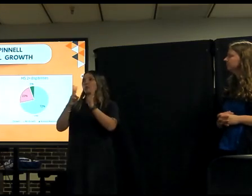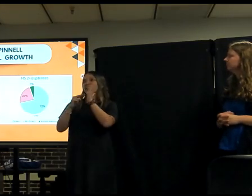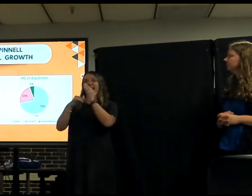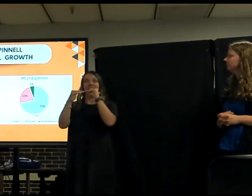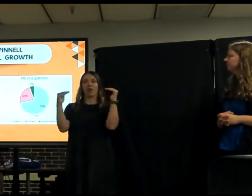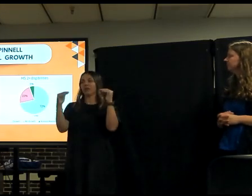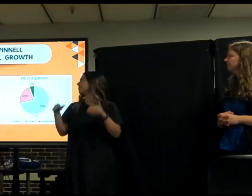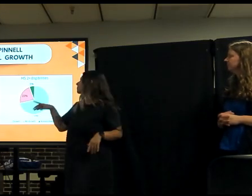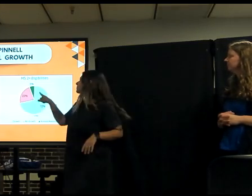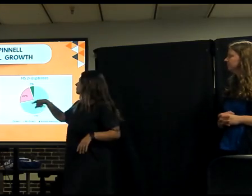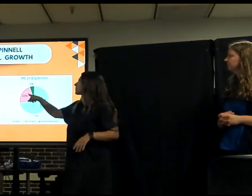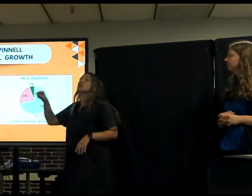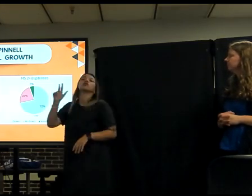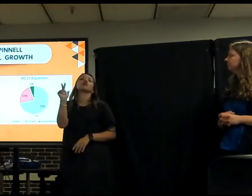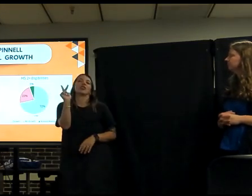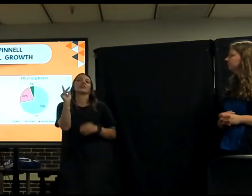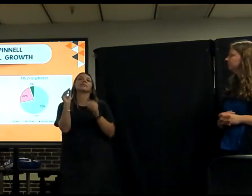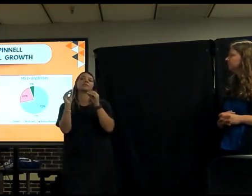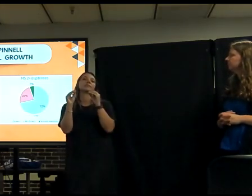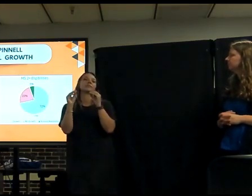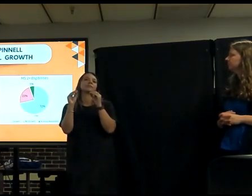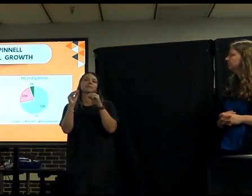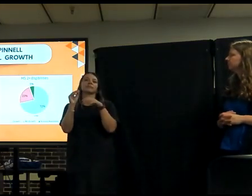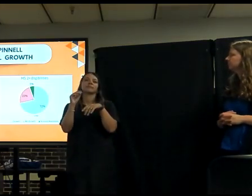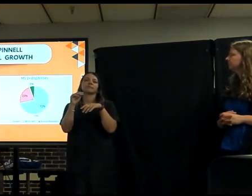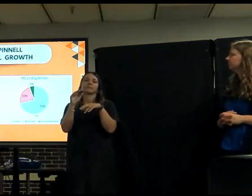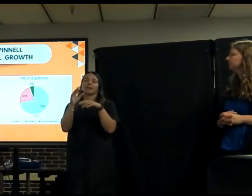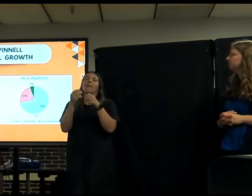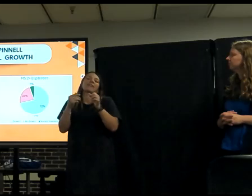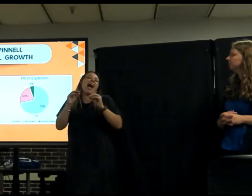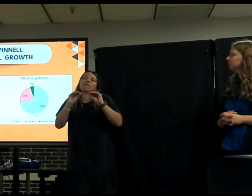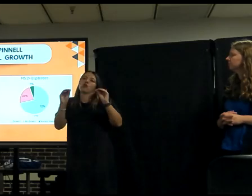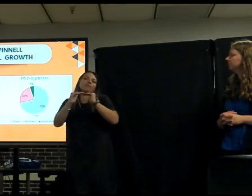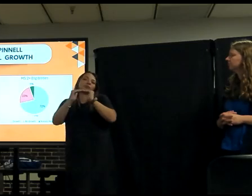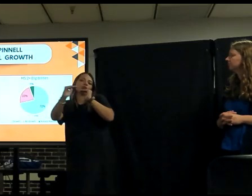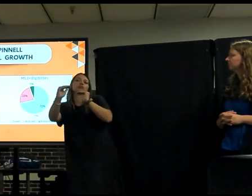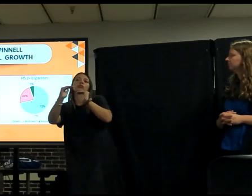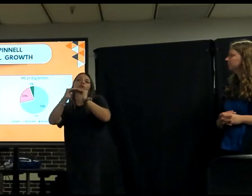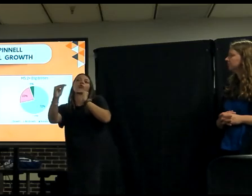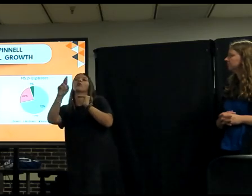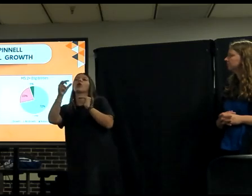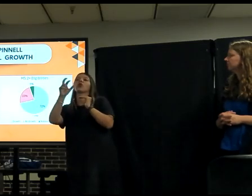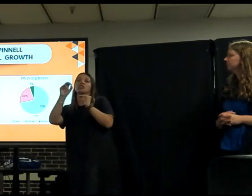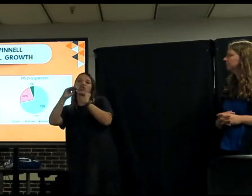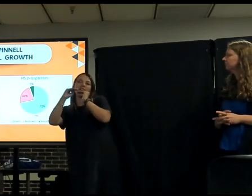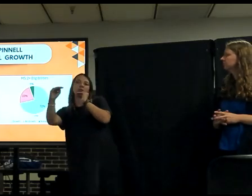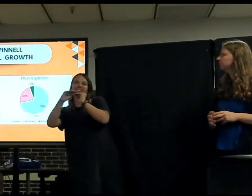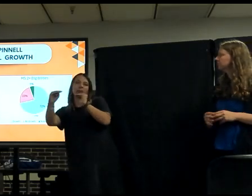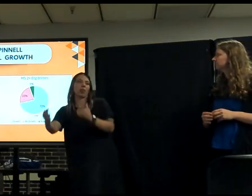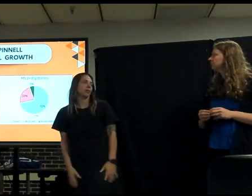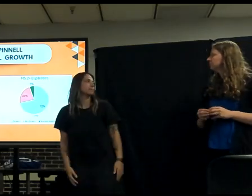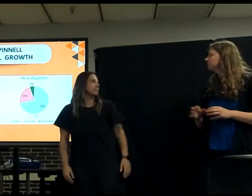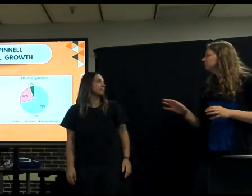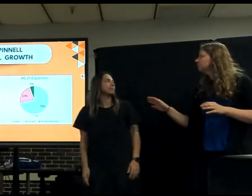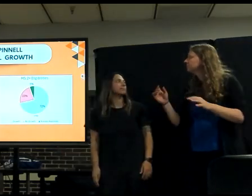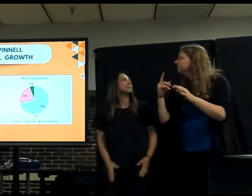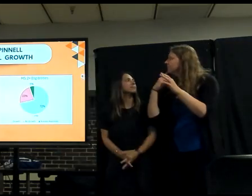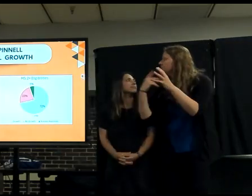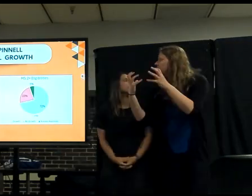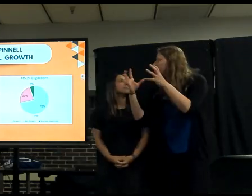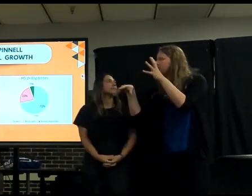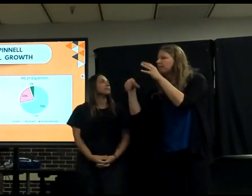gains with using Fountas and Pinnell with these levels. So we have 23% no growth, but we have already mastered and